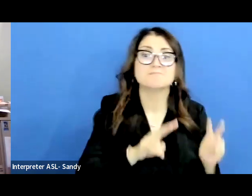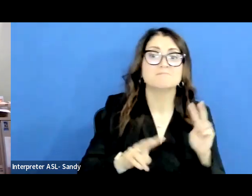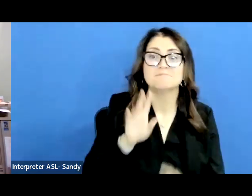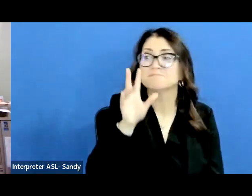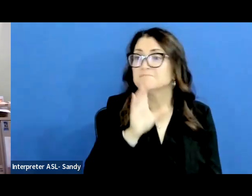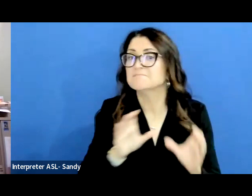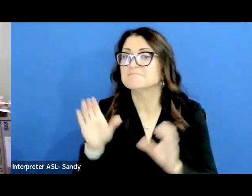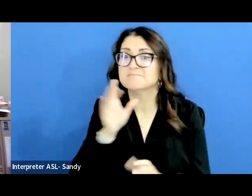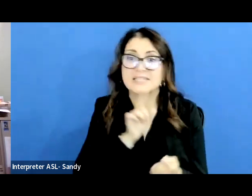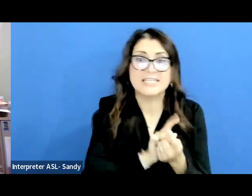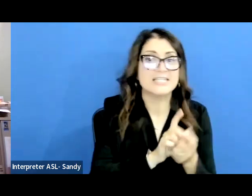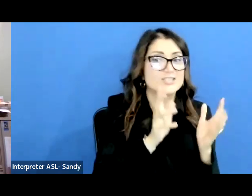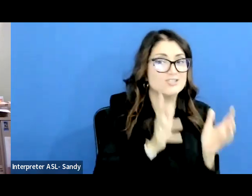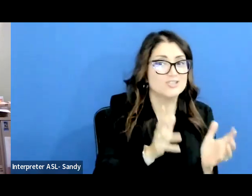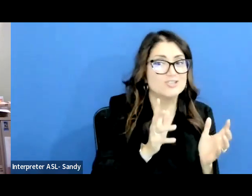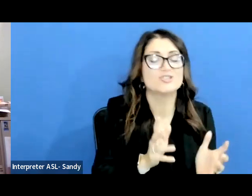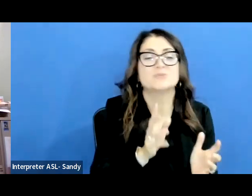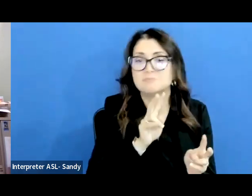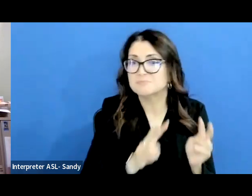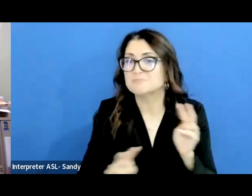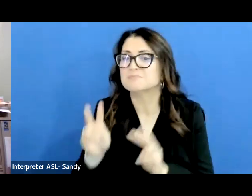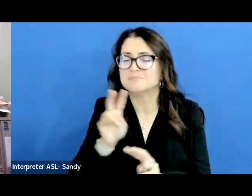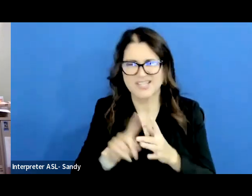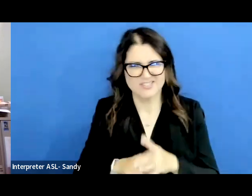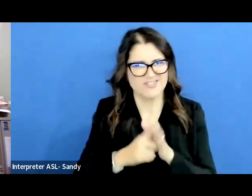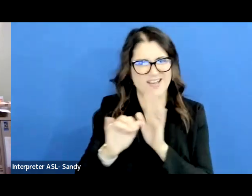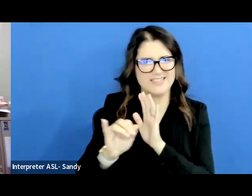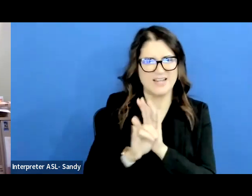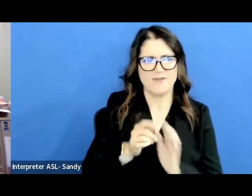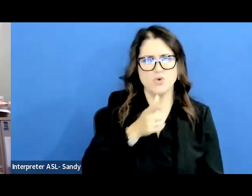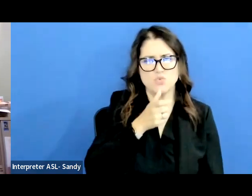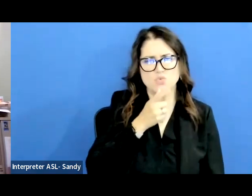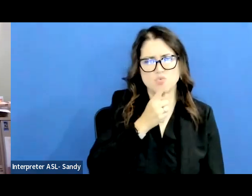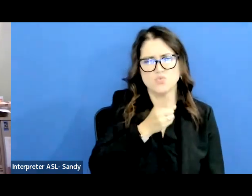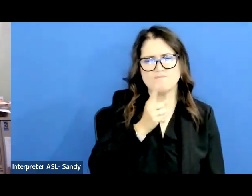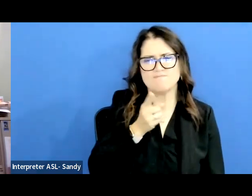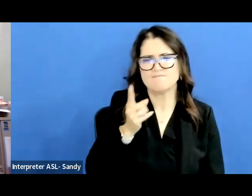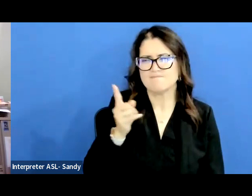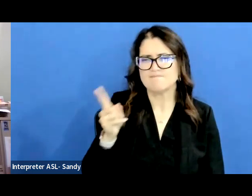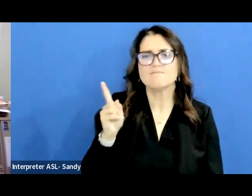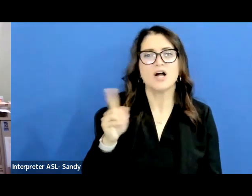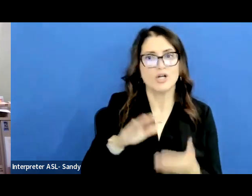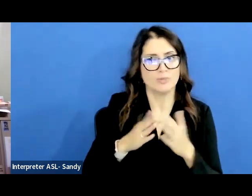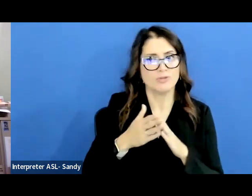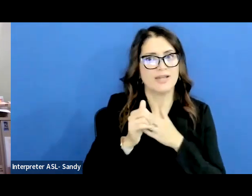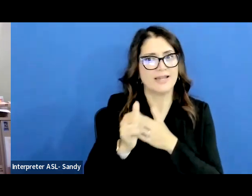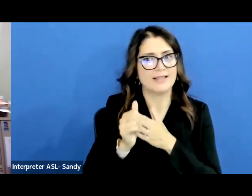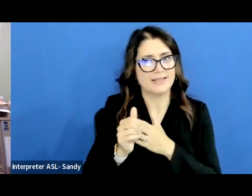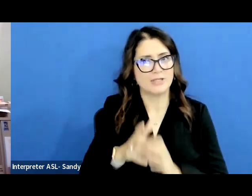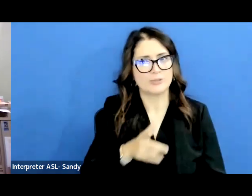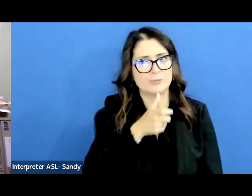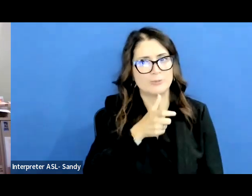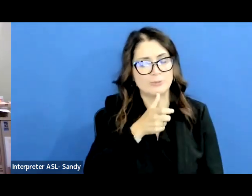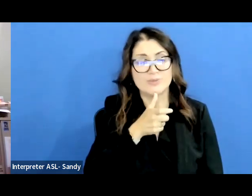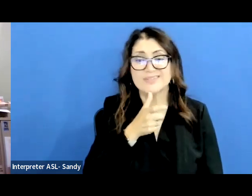with people, chatting with them, and start identifying who those community leaders are. And then start working